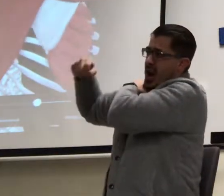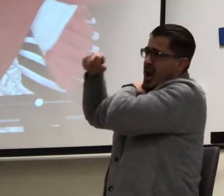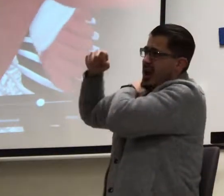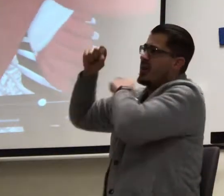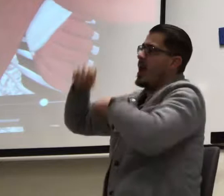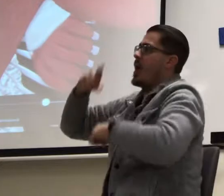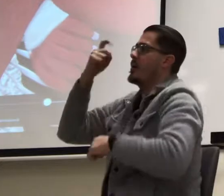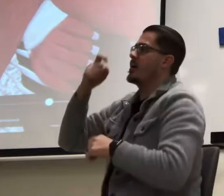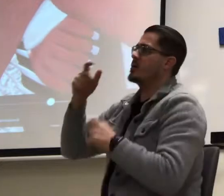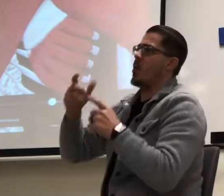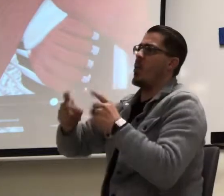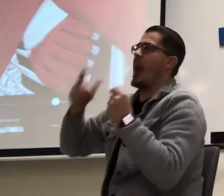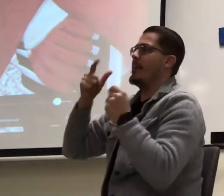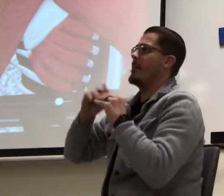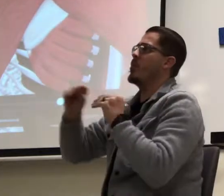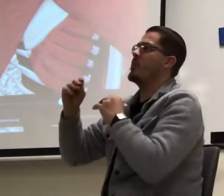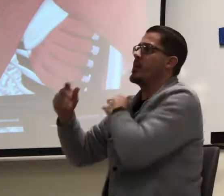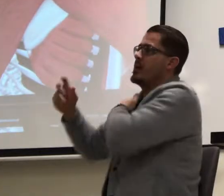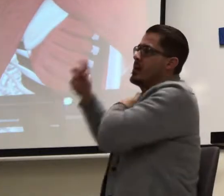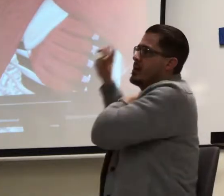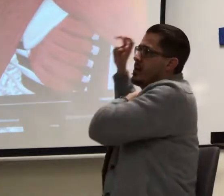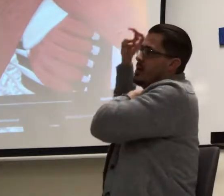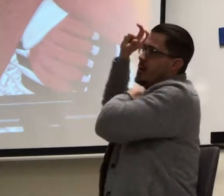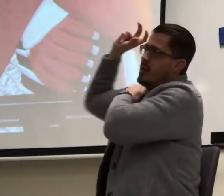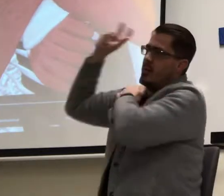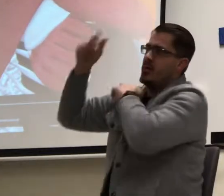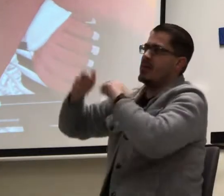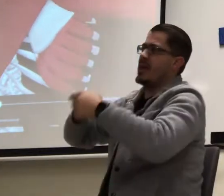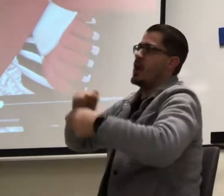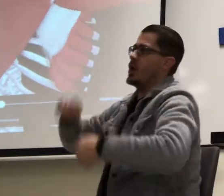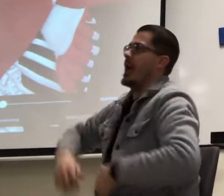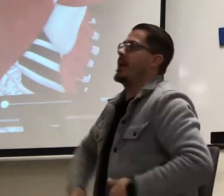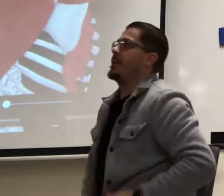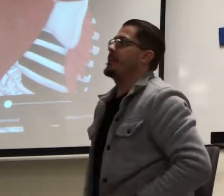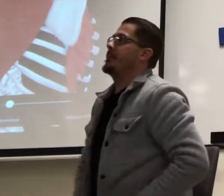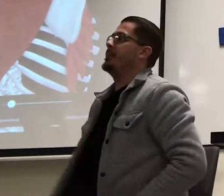because of the rapid movement of the shoulder blade.